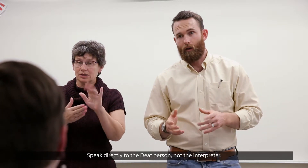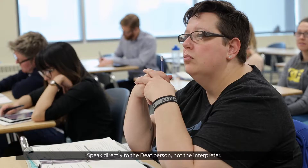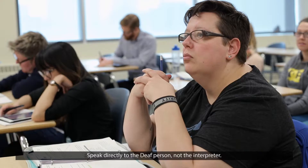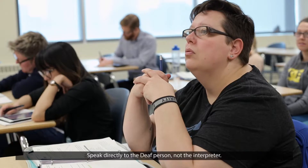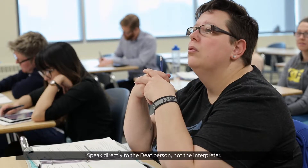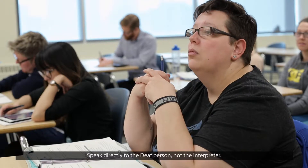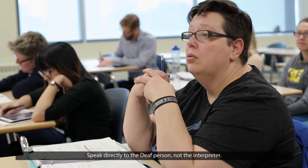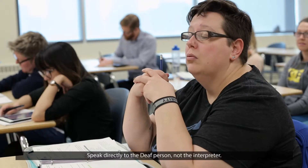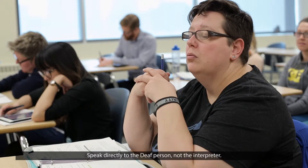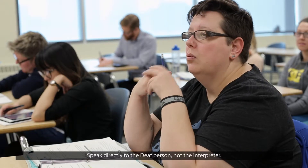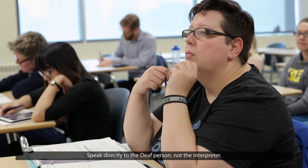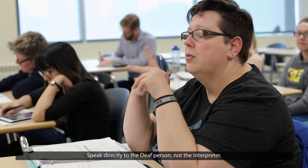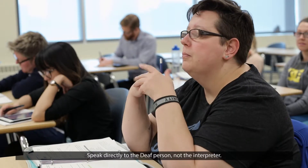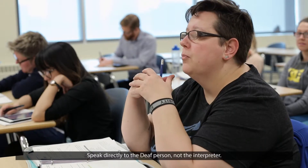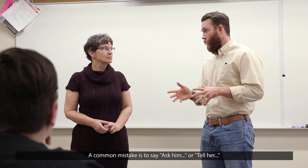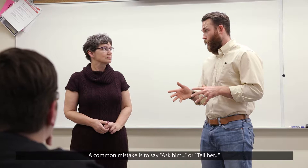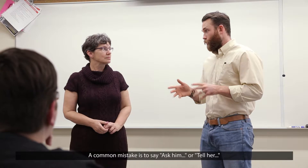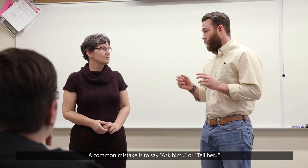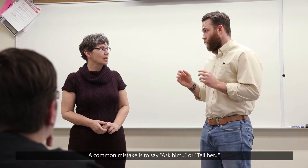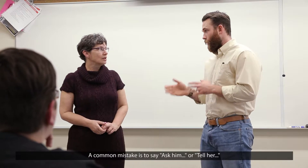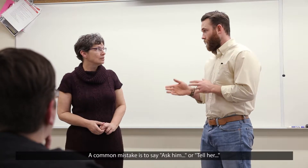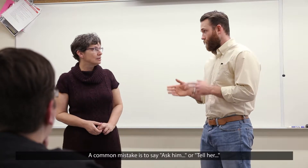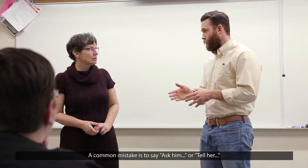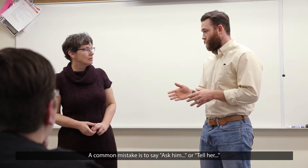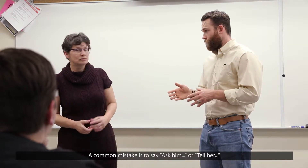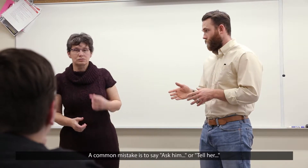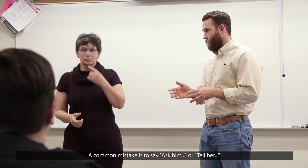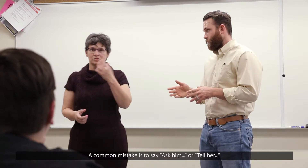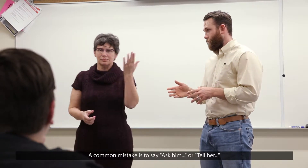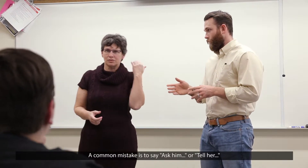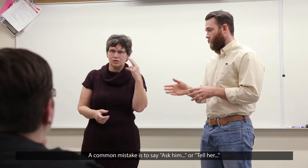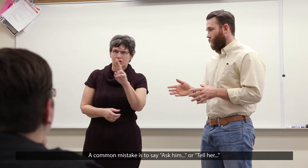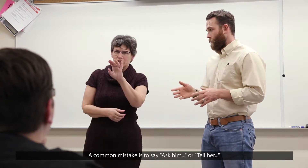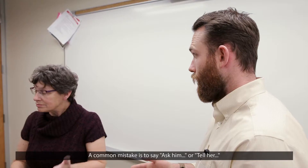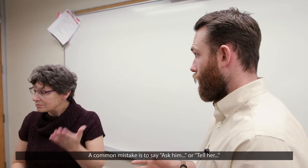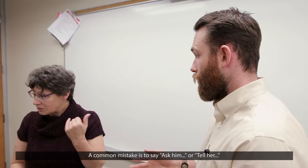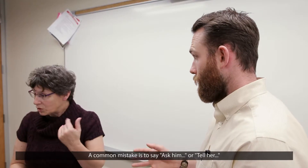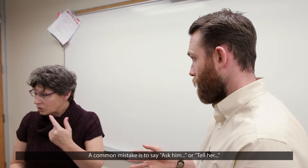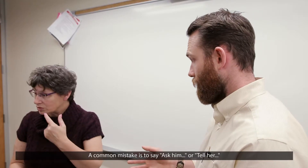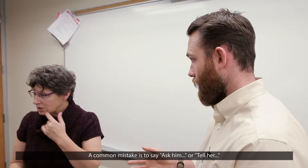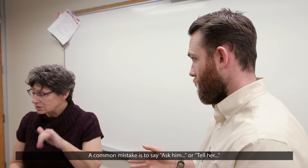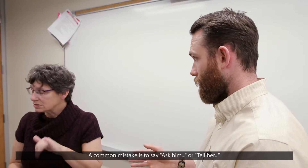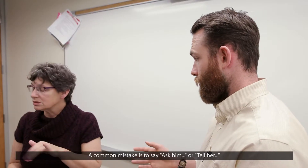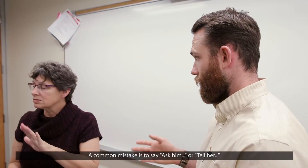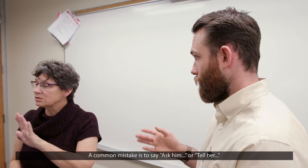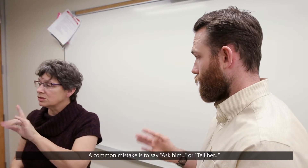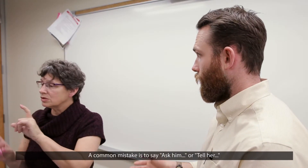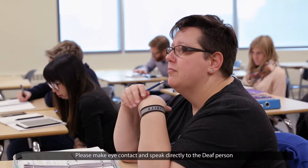person, not the interpreter. A common mistake is to say, "Ask him," or "Tell her." Please